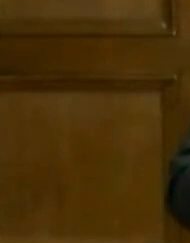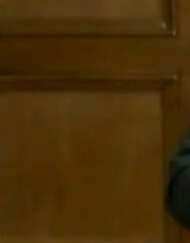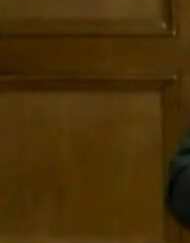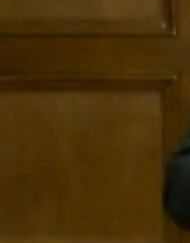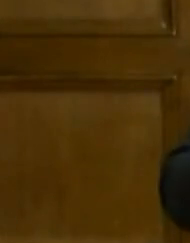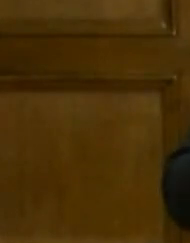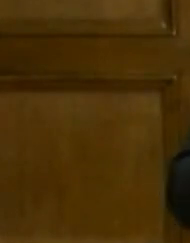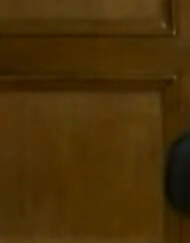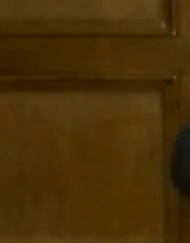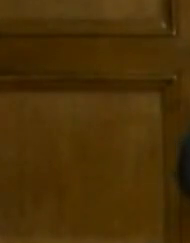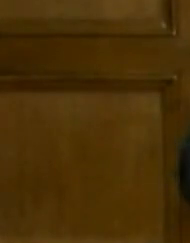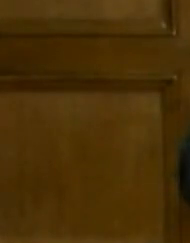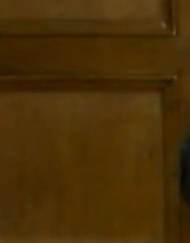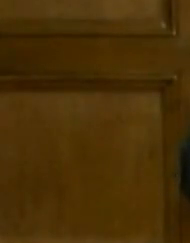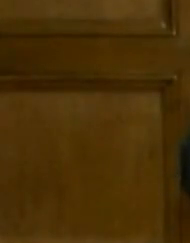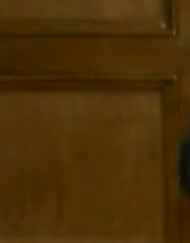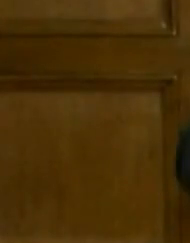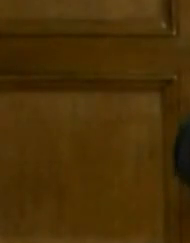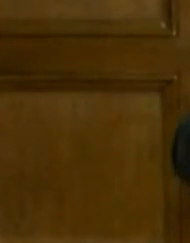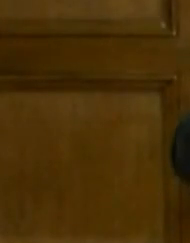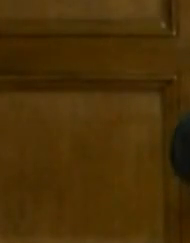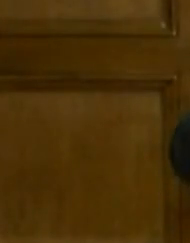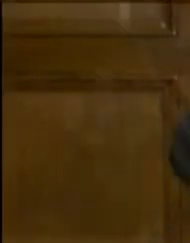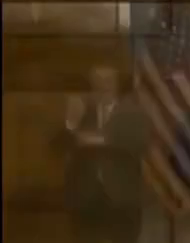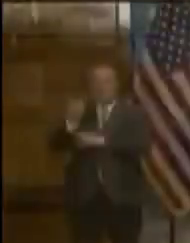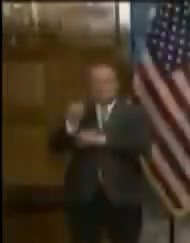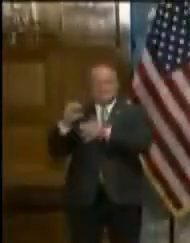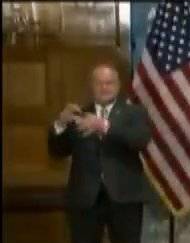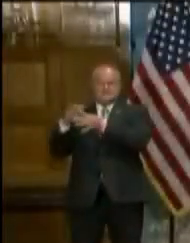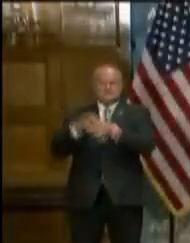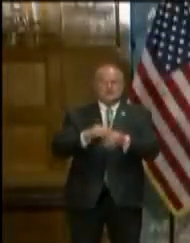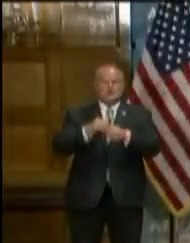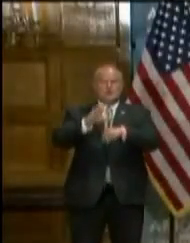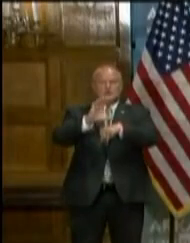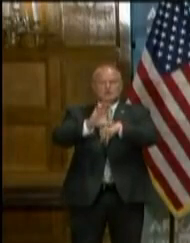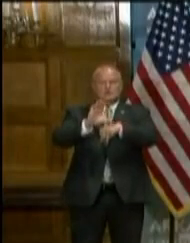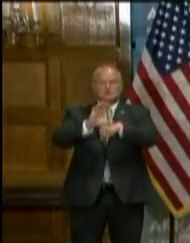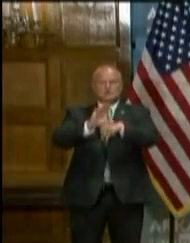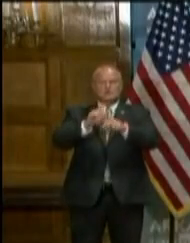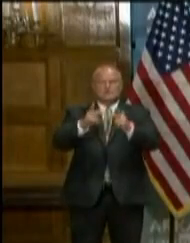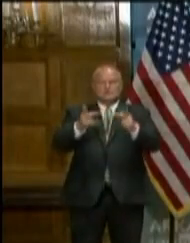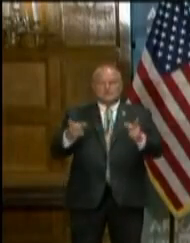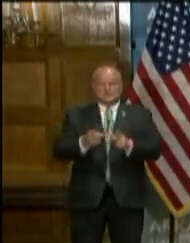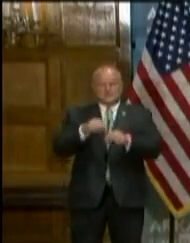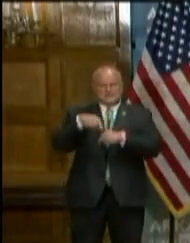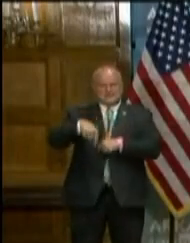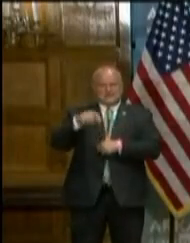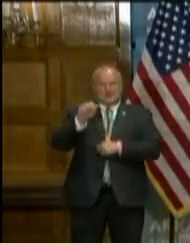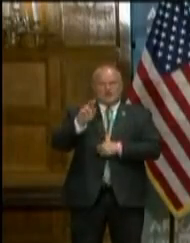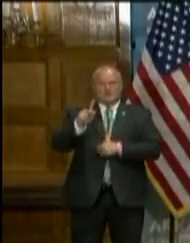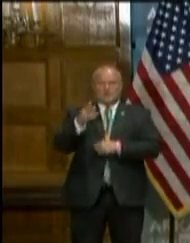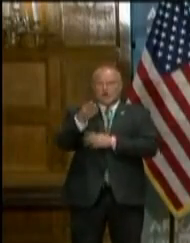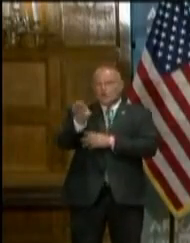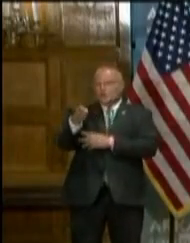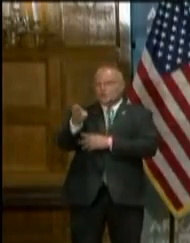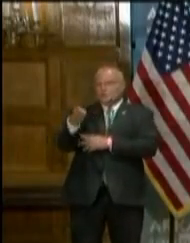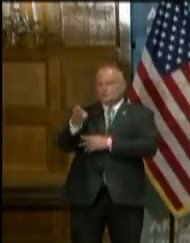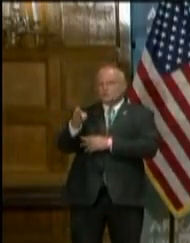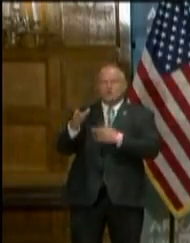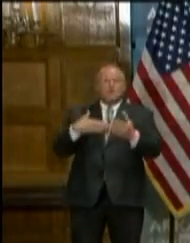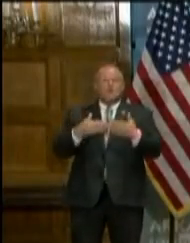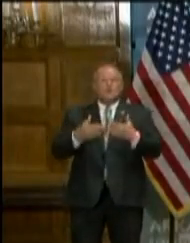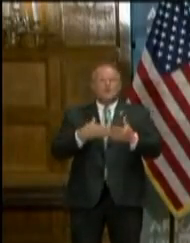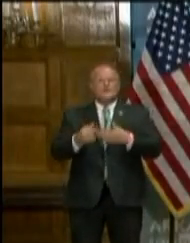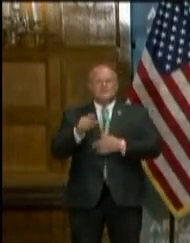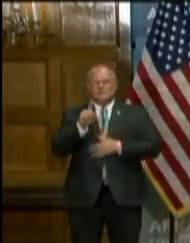here is the number of cases associated with church settings in Arkansas. The blue, whenever